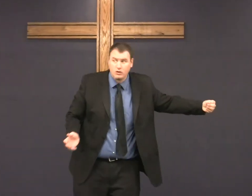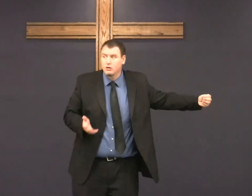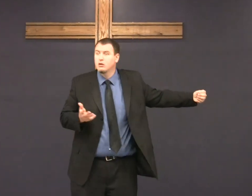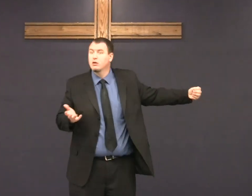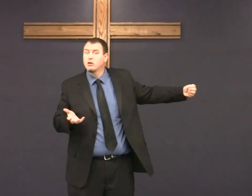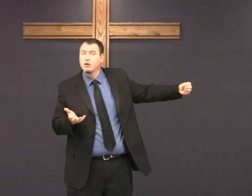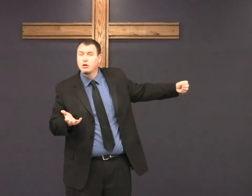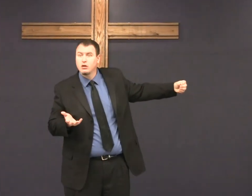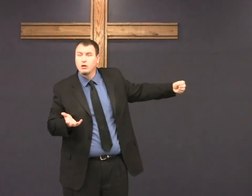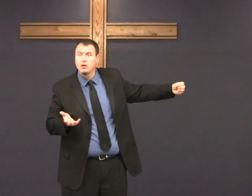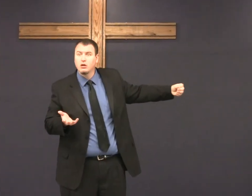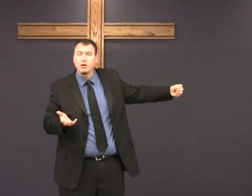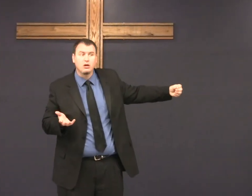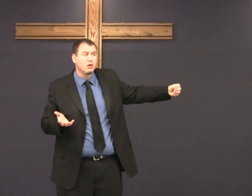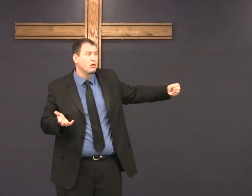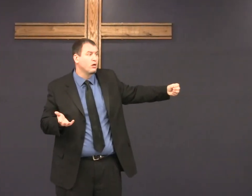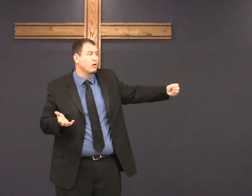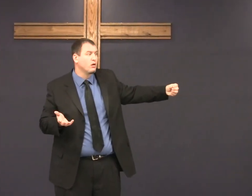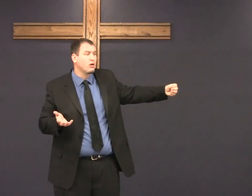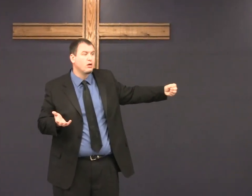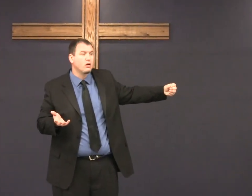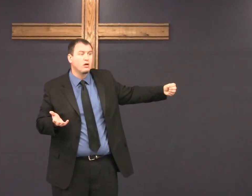And what?